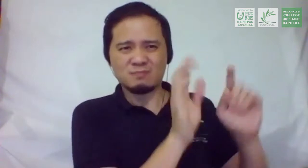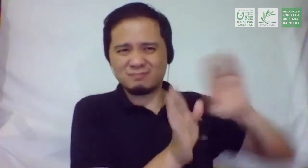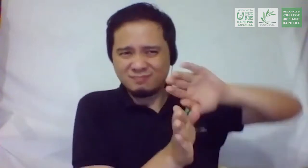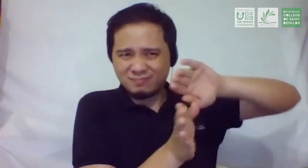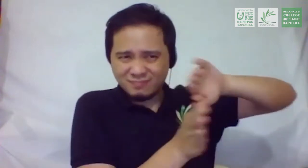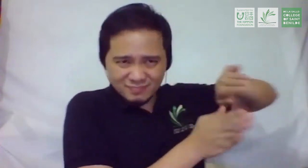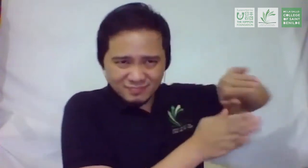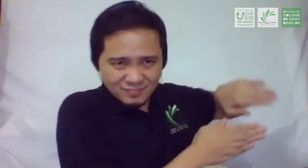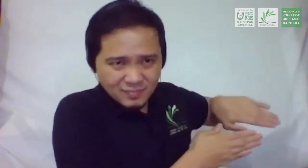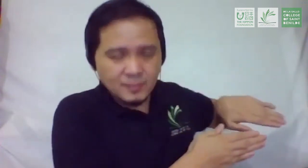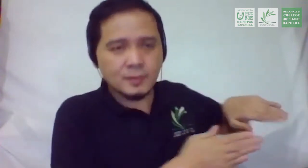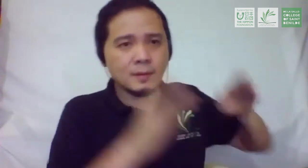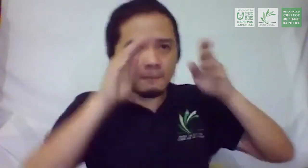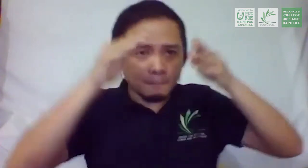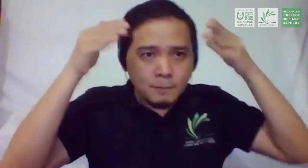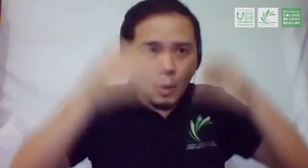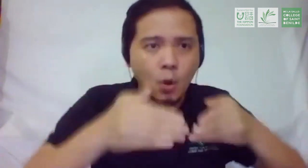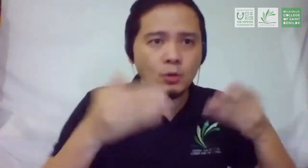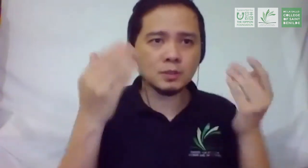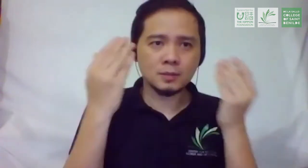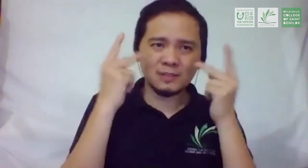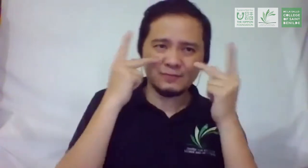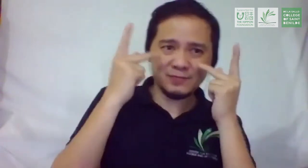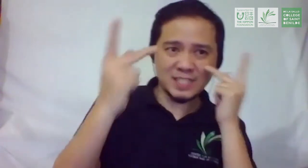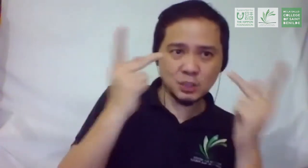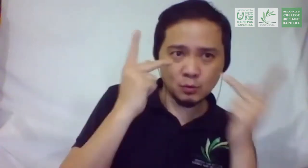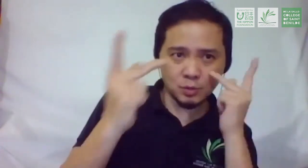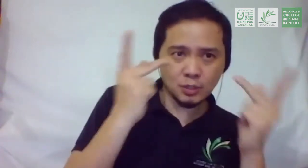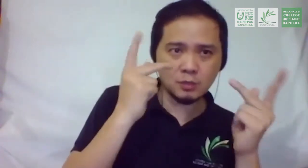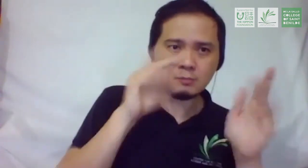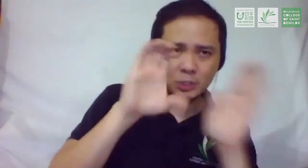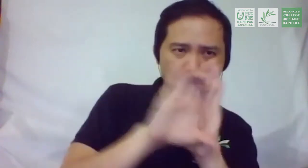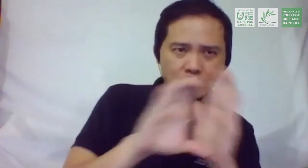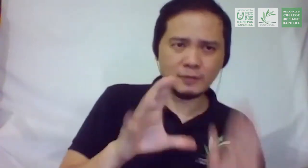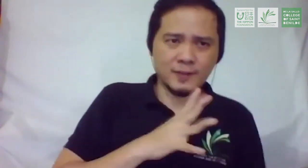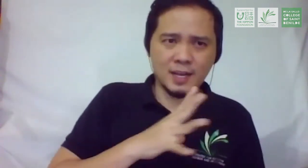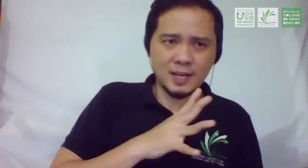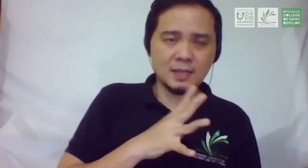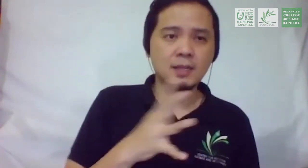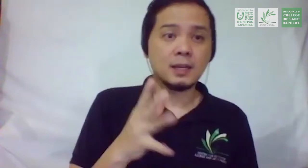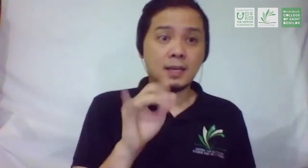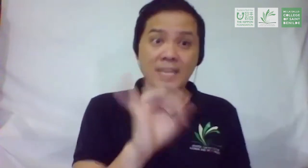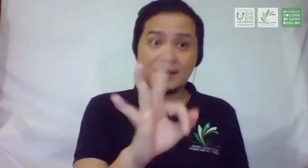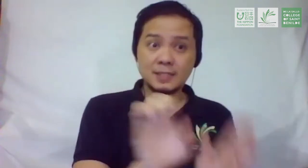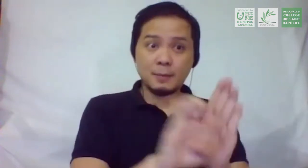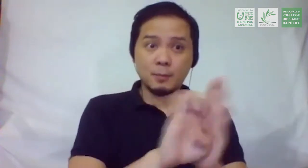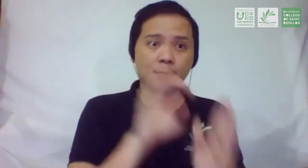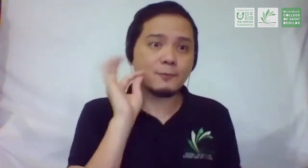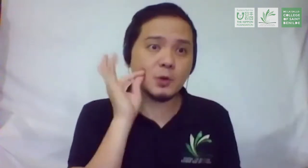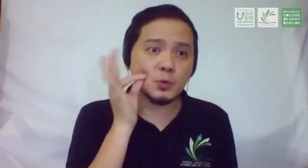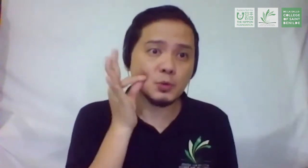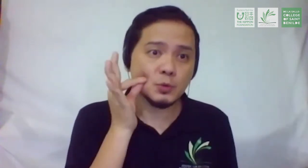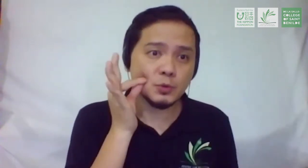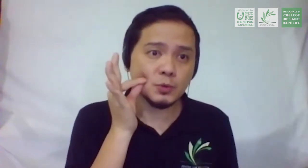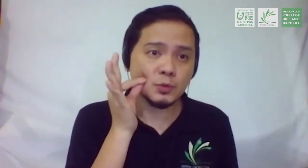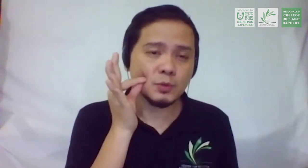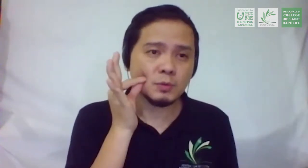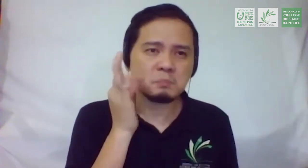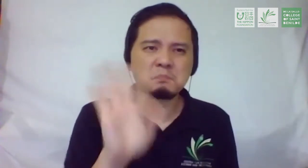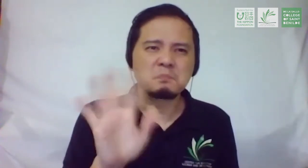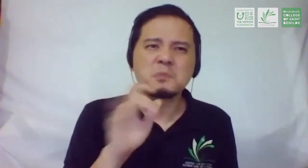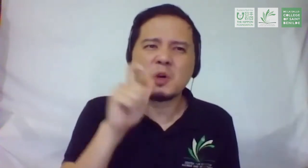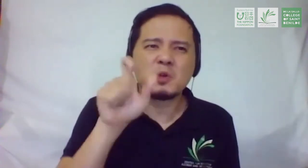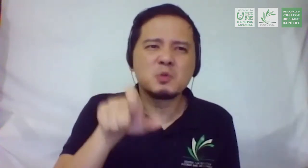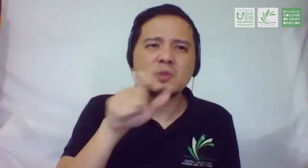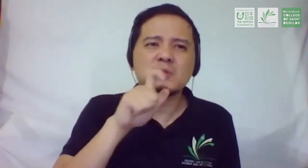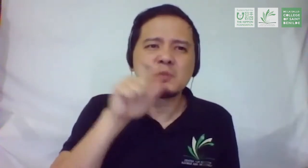or actually, if you're teaching fruits, it's better not even to use pictures. It's better to